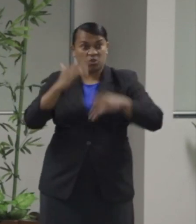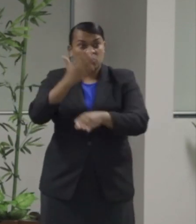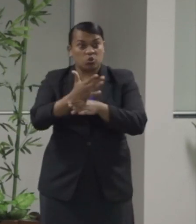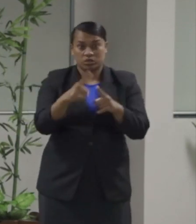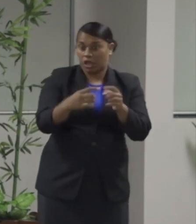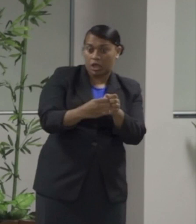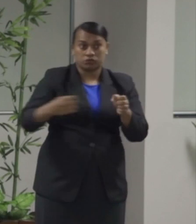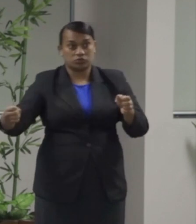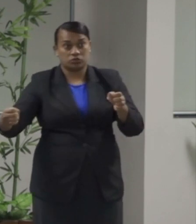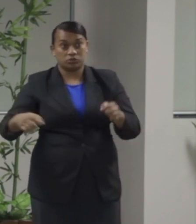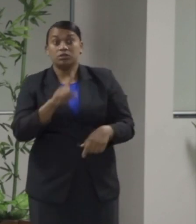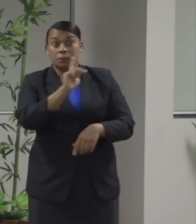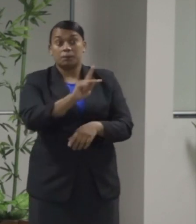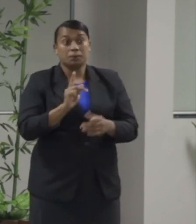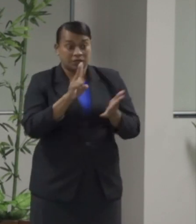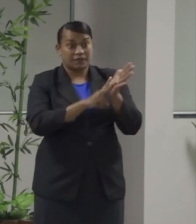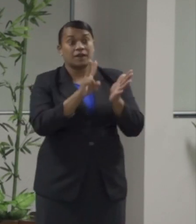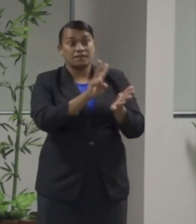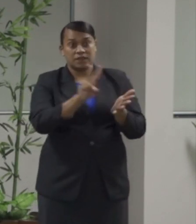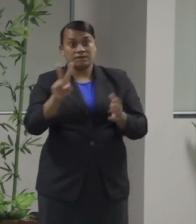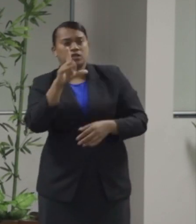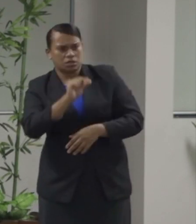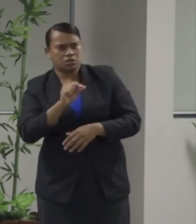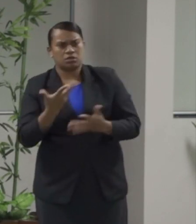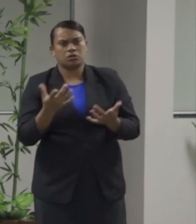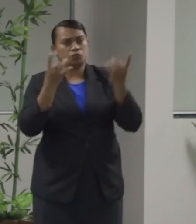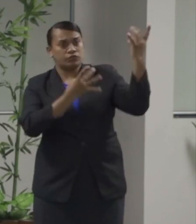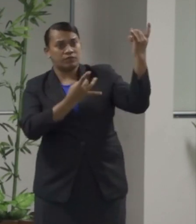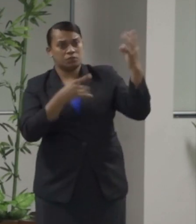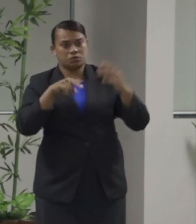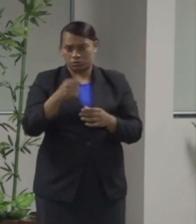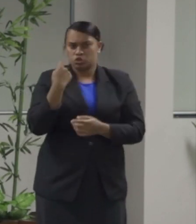Immigration will issue details soon on this proactive measure.